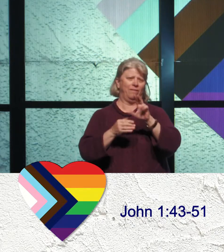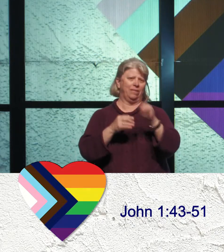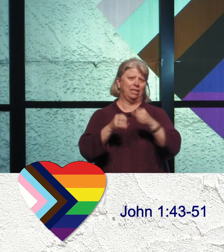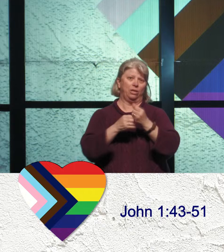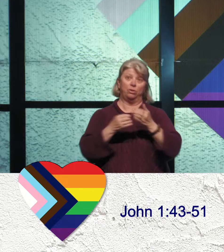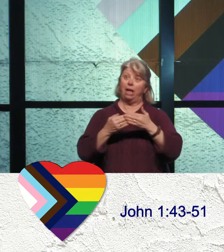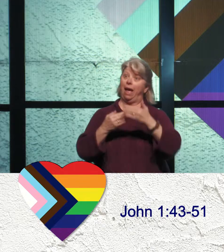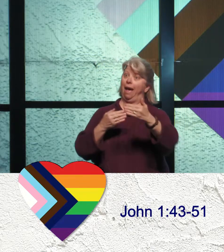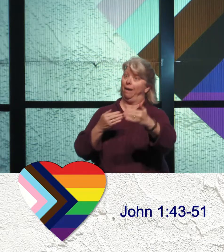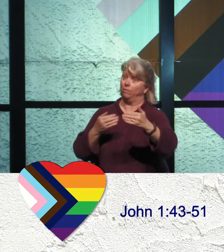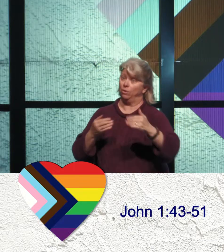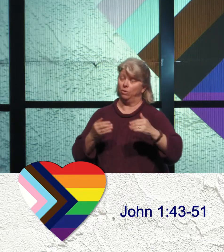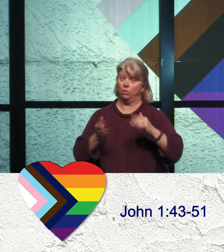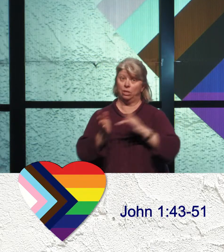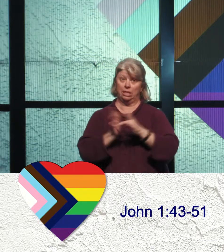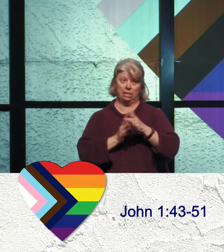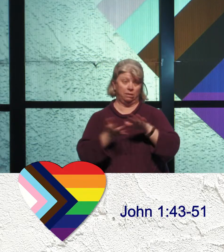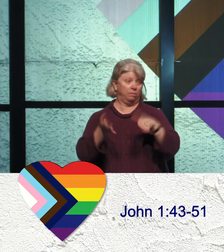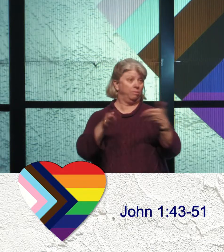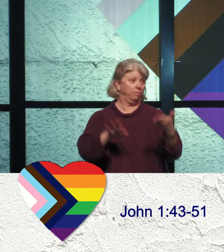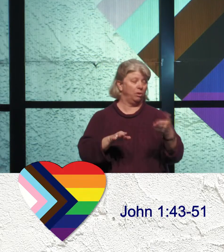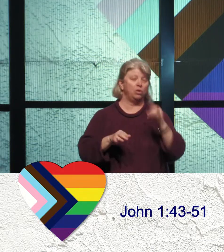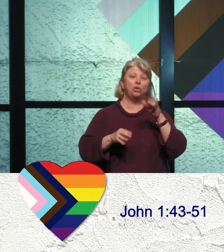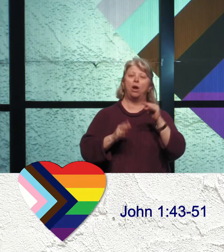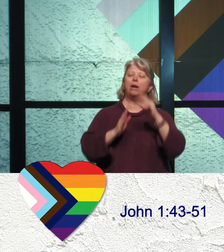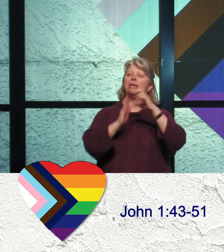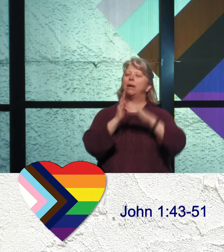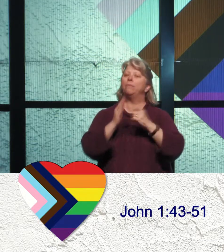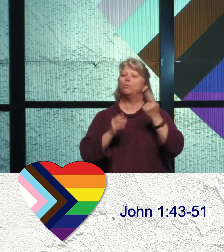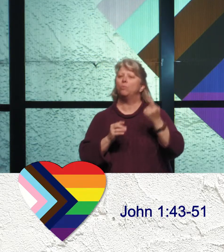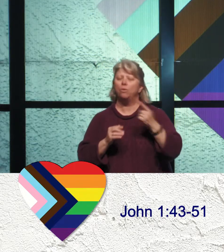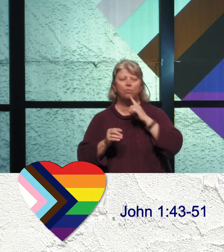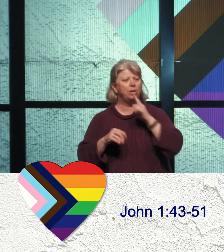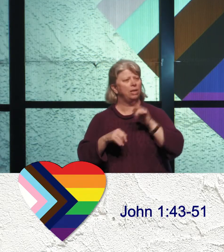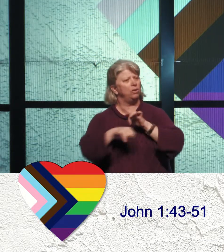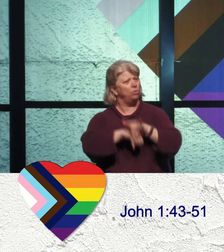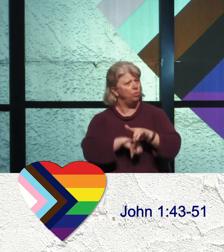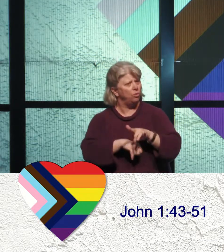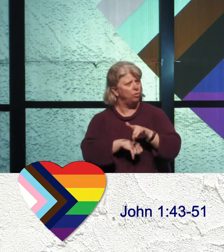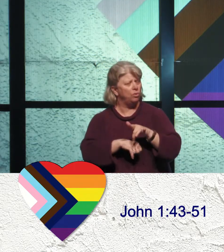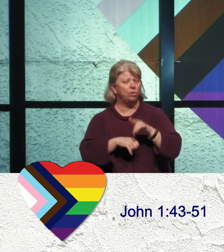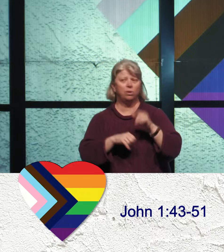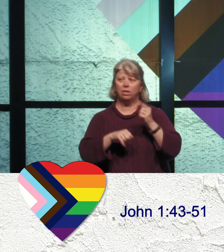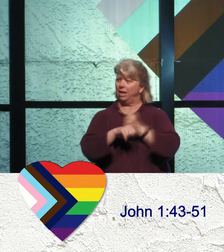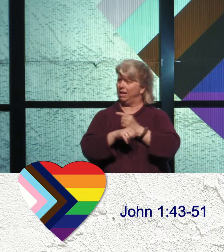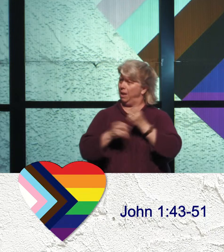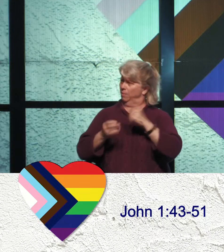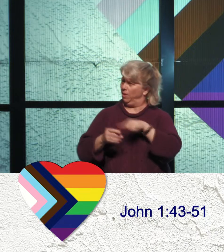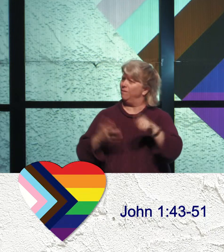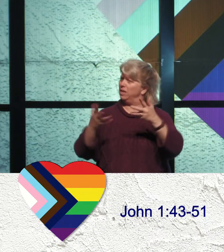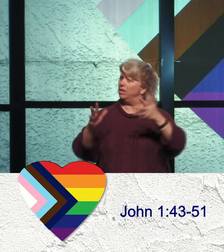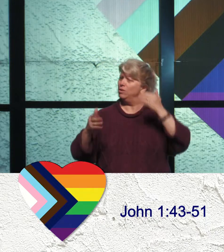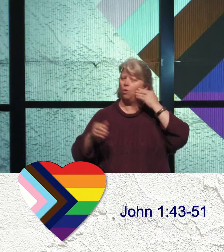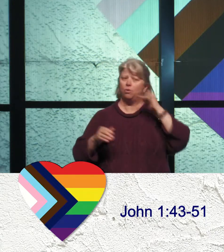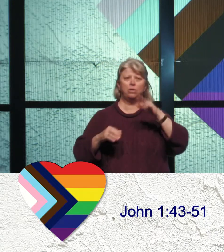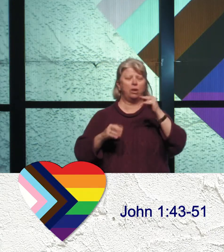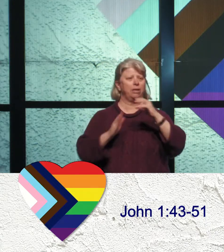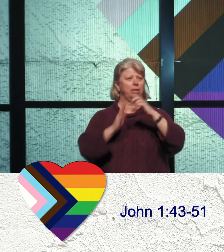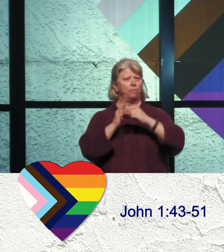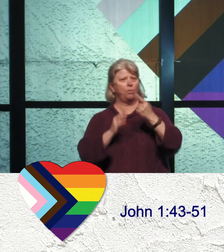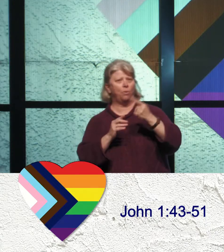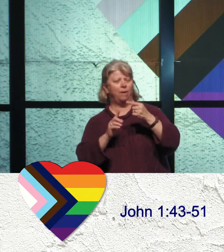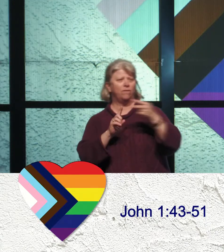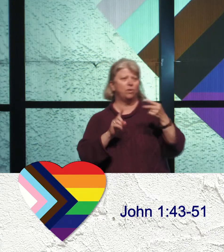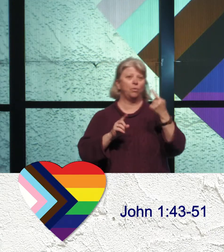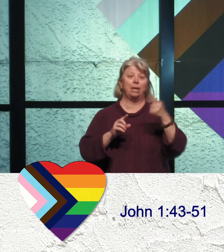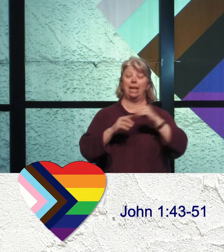the life of Jesus. And in John chapter 1, so really early on in this gospel, how many of you are familiar with John chapter 1, verse 1?